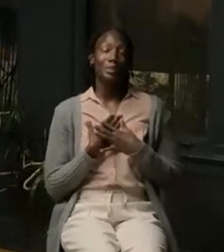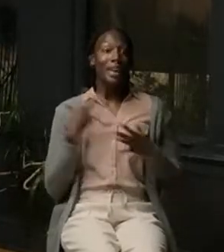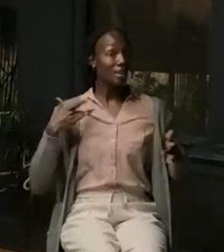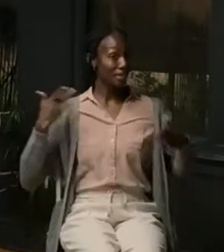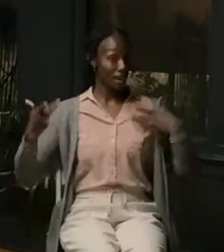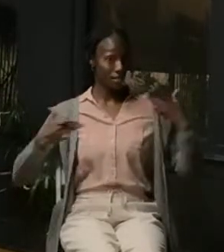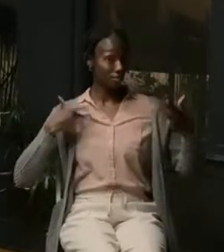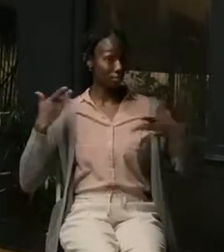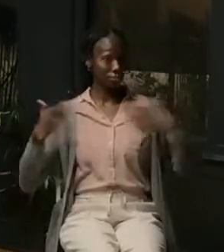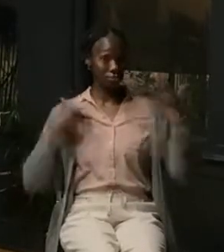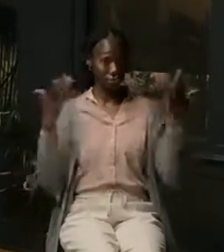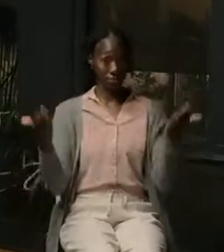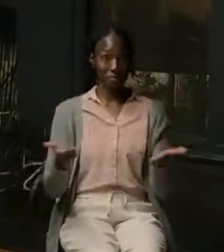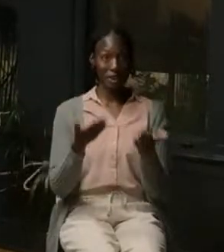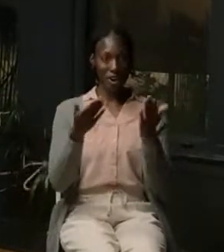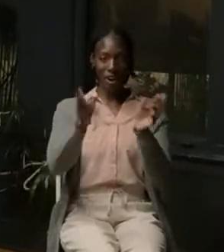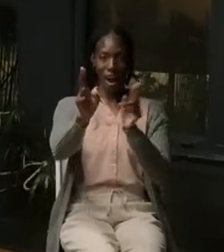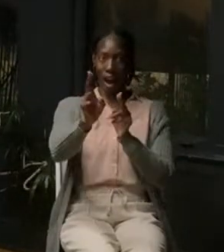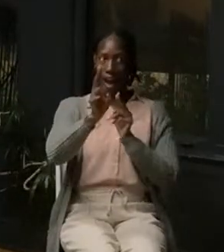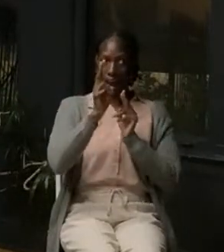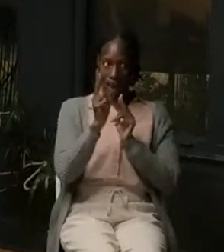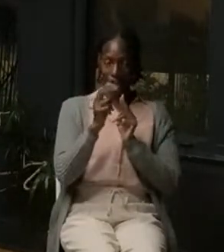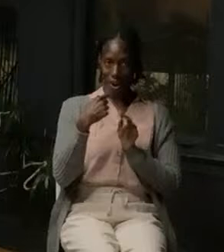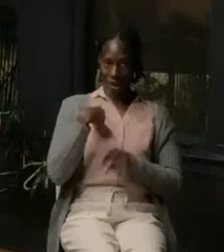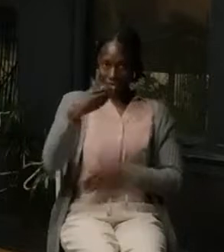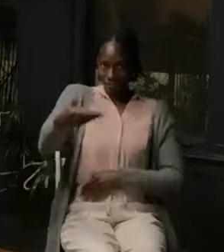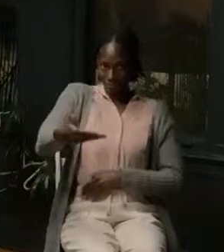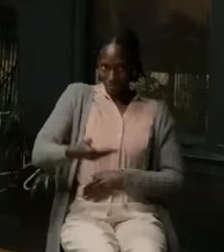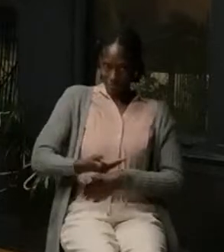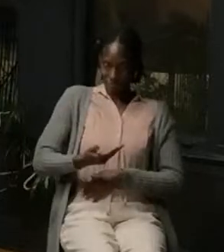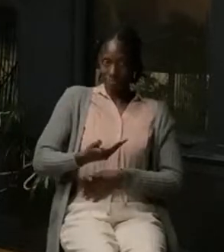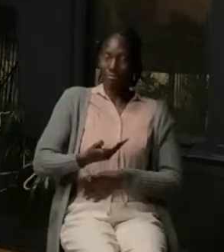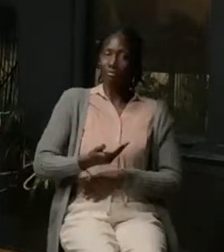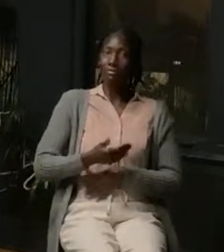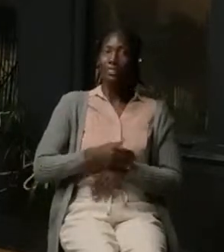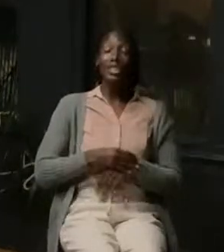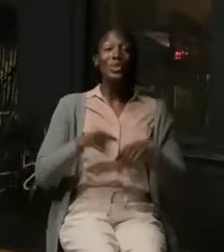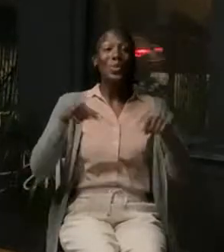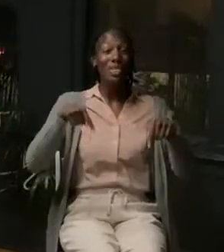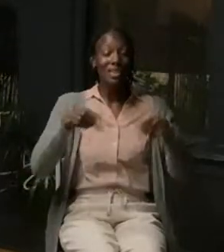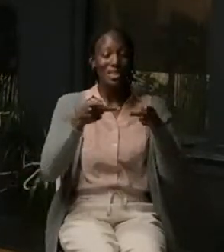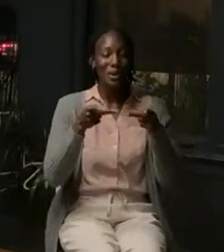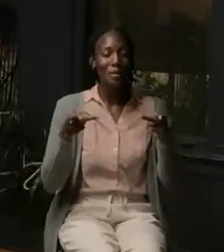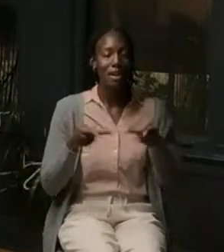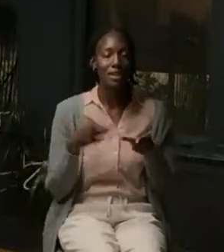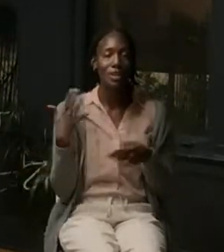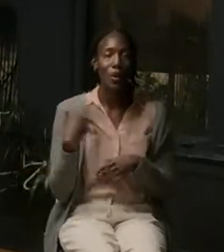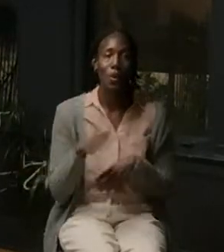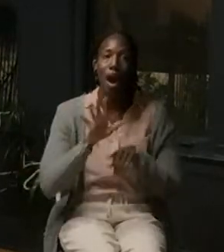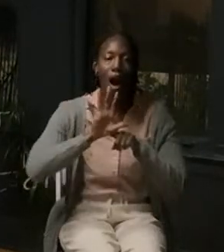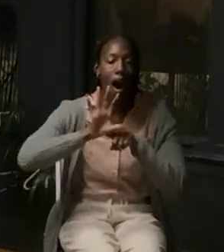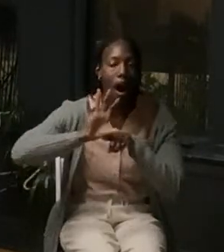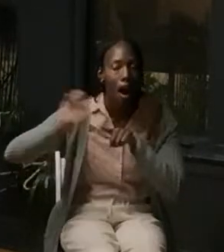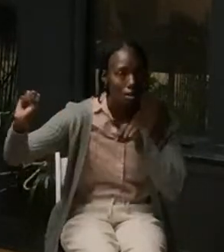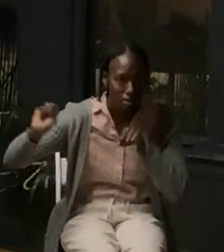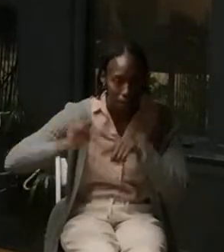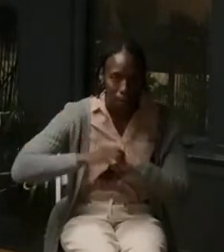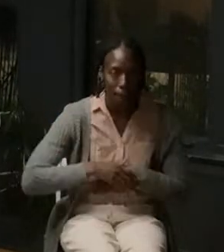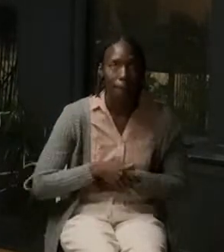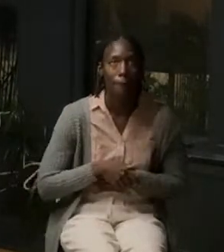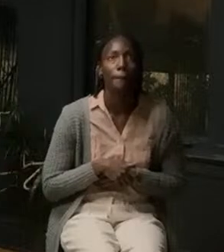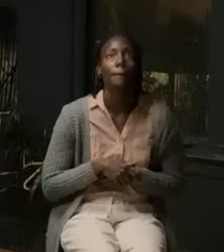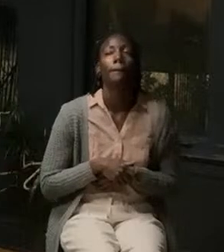excited to be here and honored to have been invited. This place is awesome.